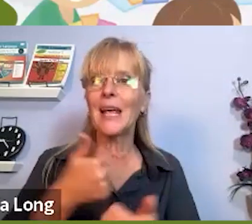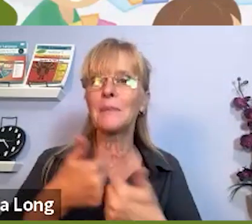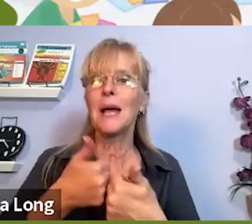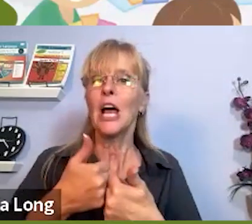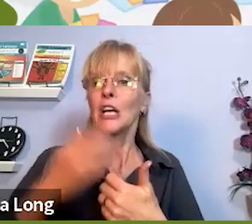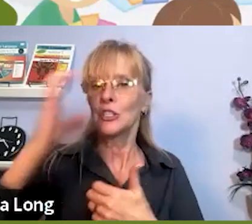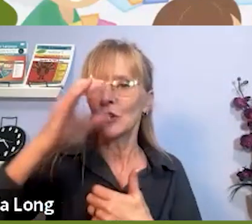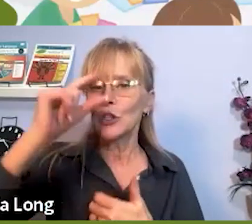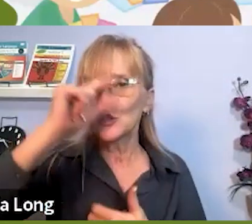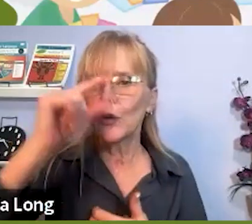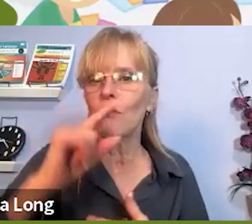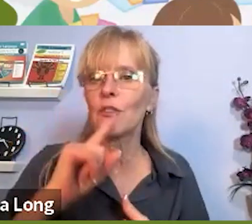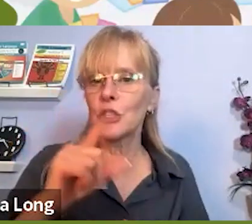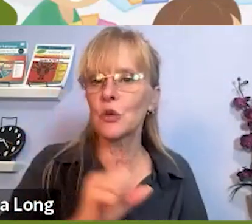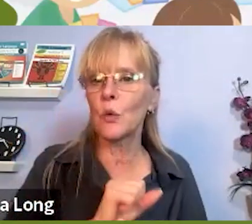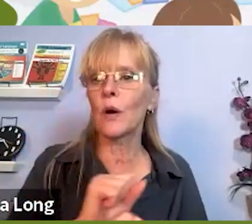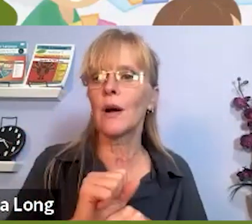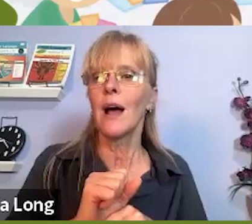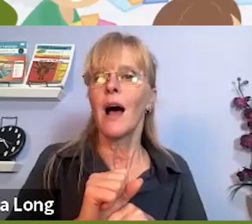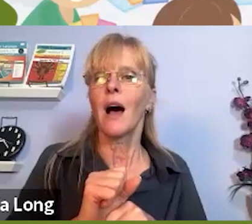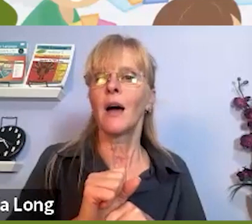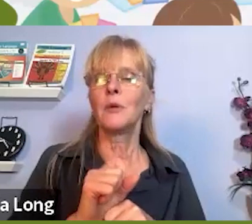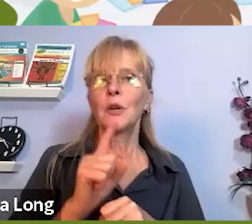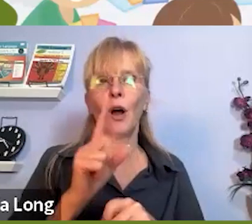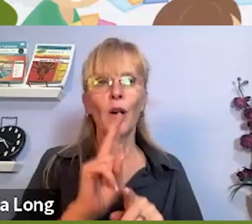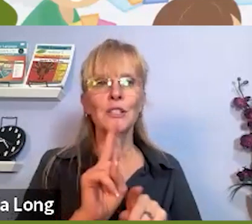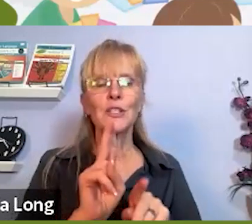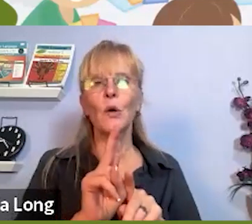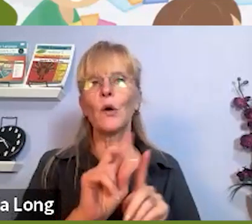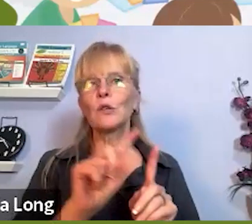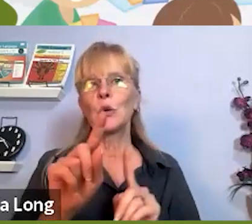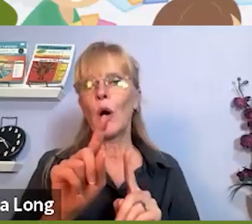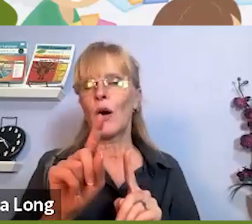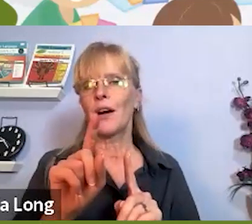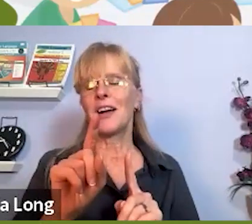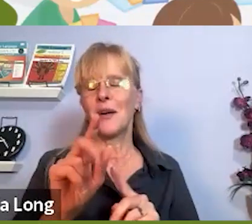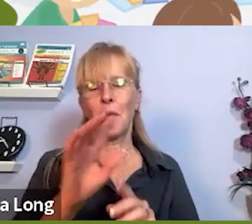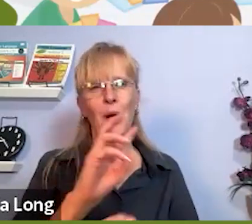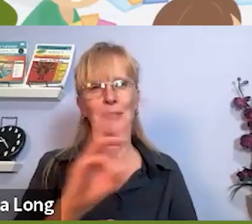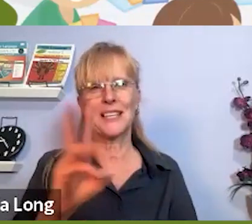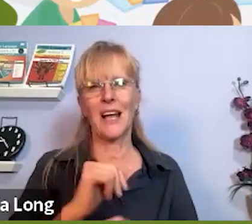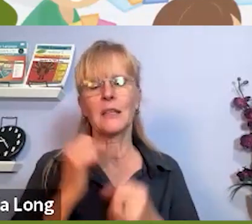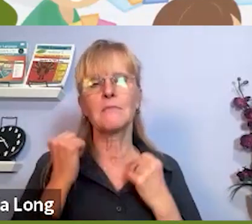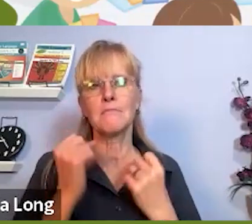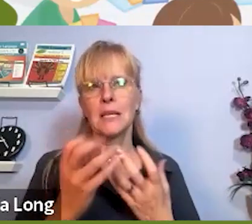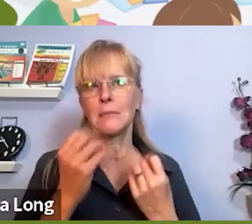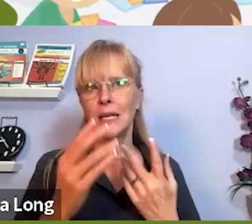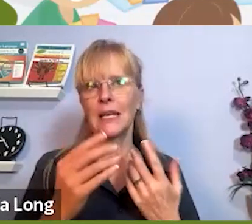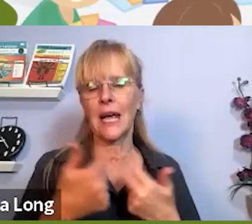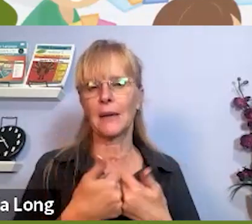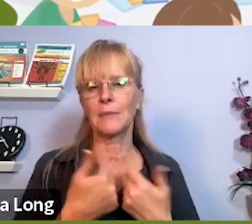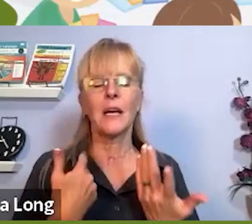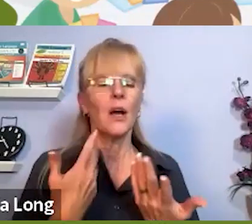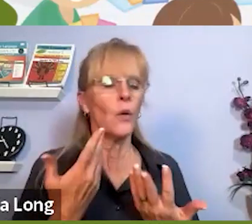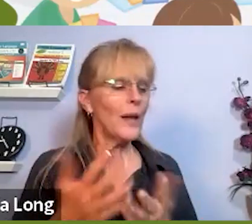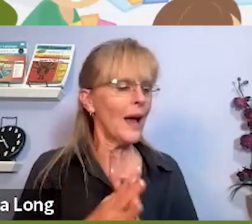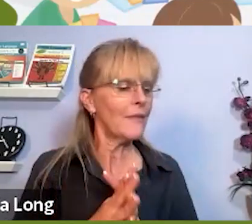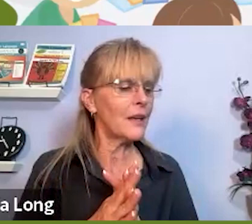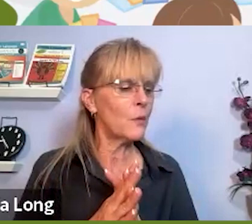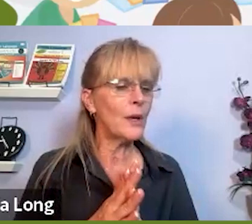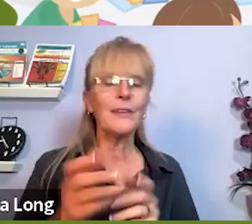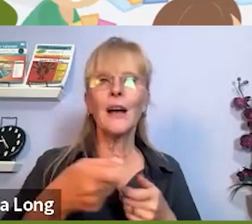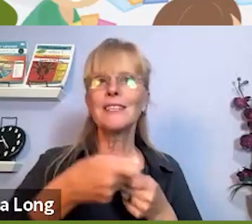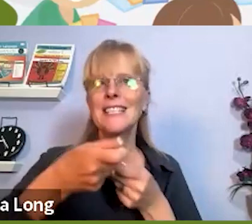paper game, search Google for sure. You can also go to our website, many games.